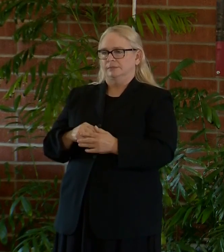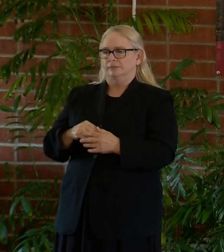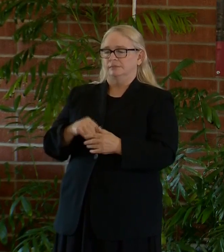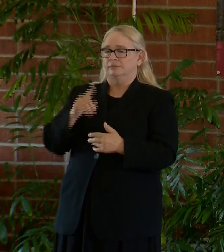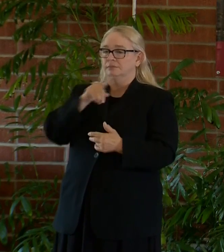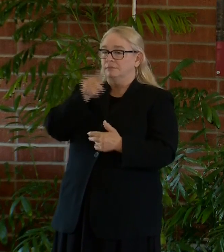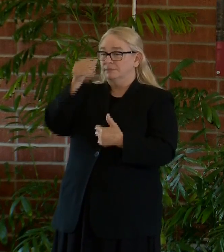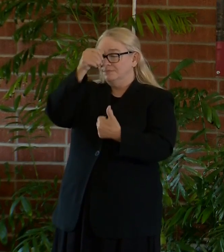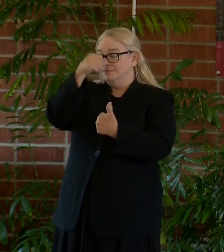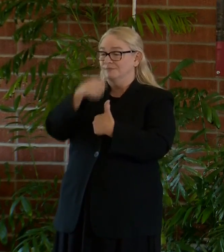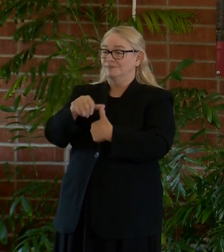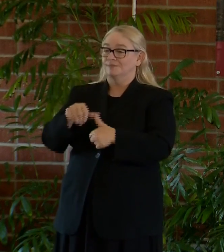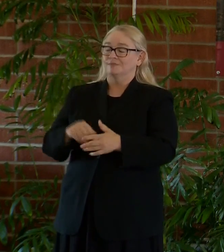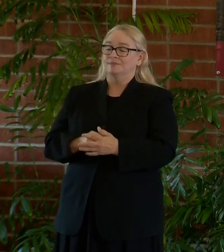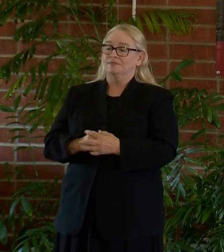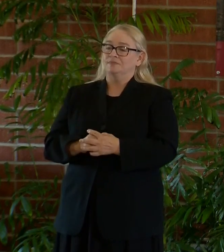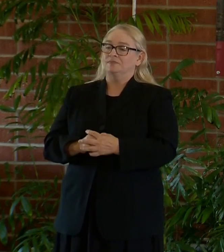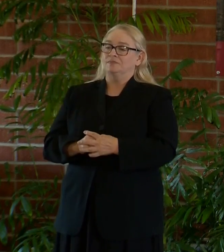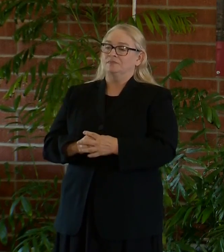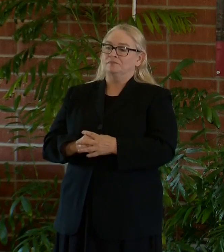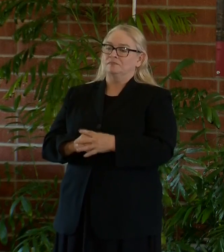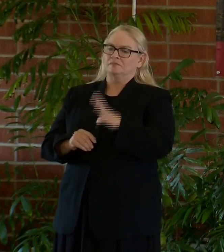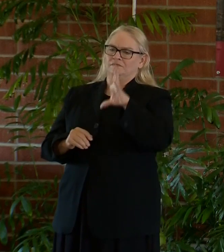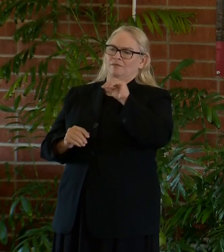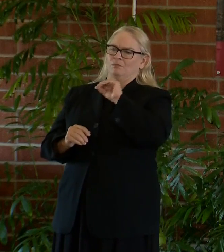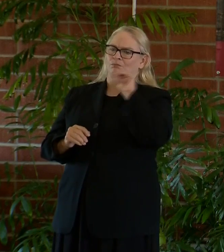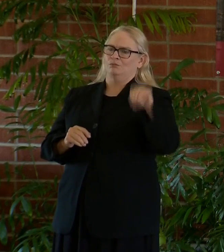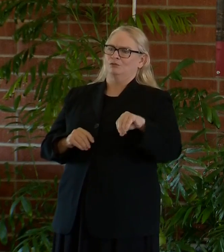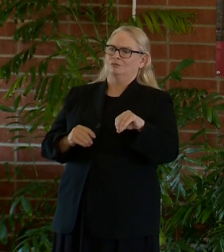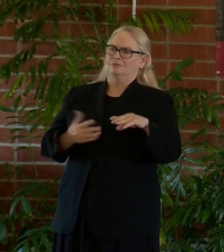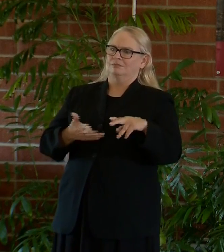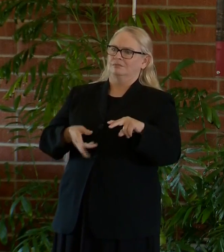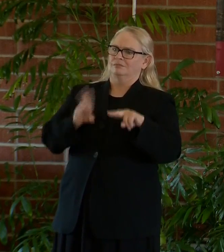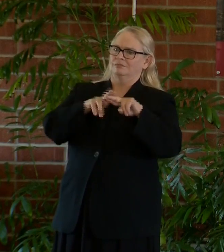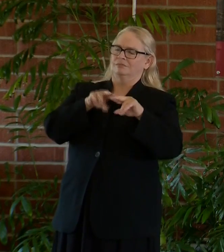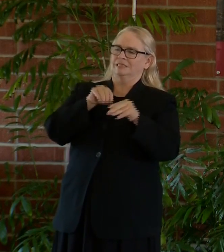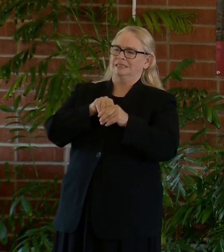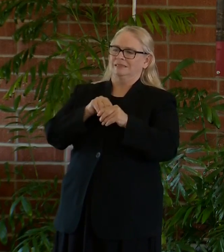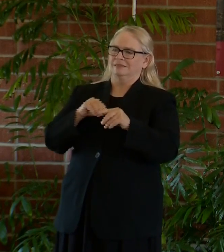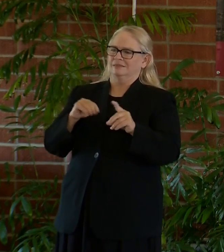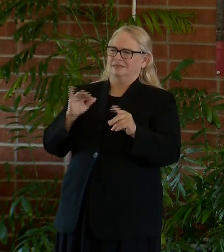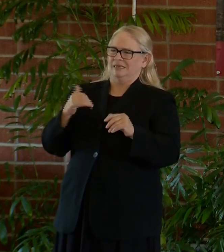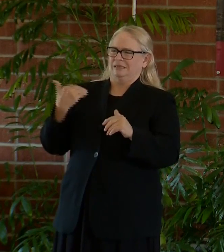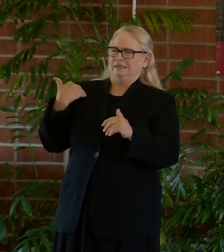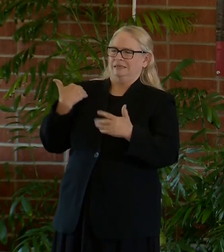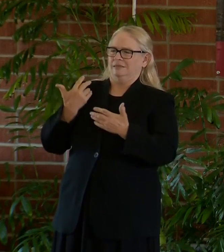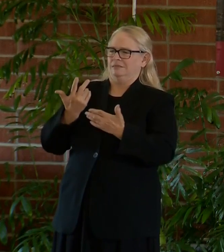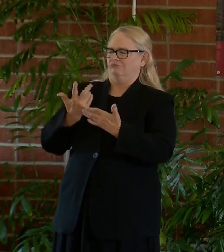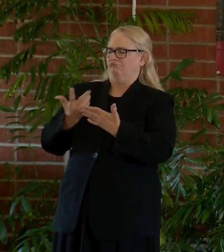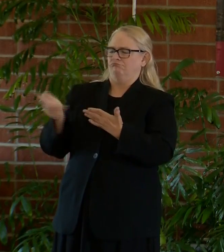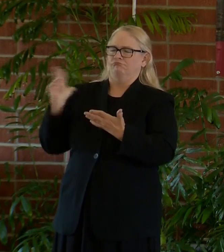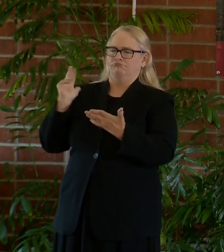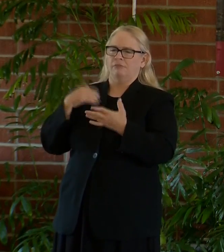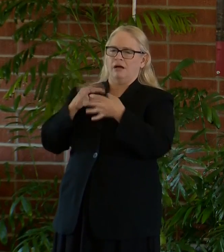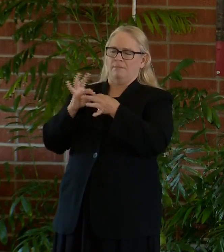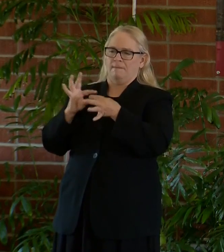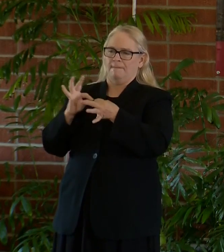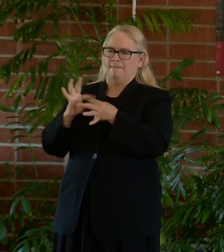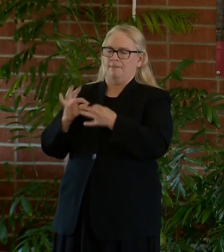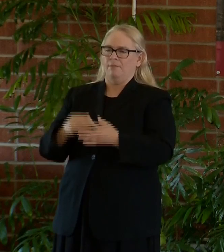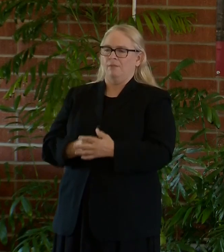we announced a 50% growth over a 14-day period raised obvious alarm